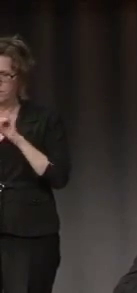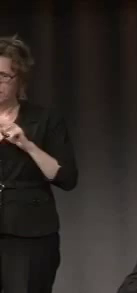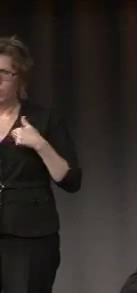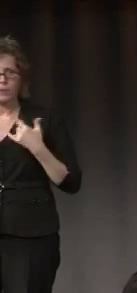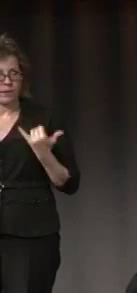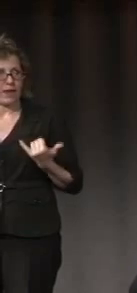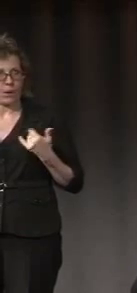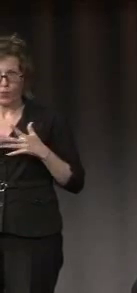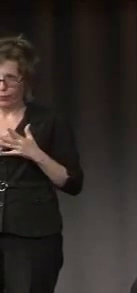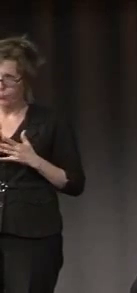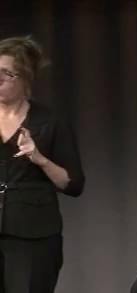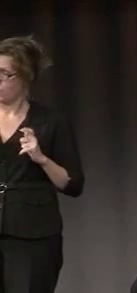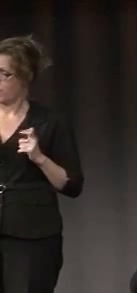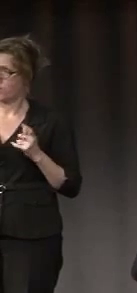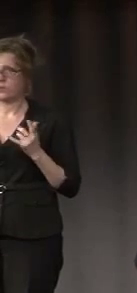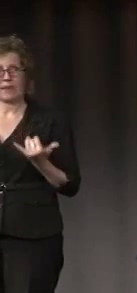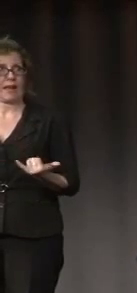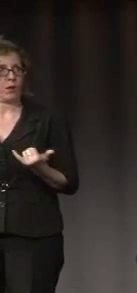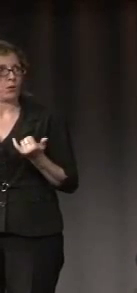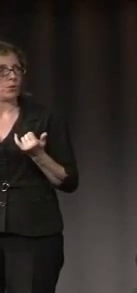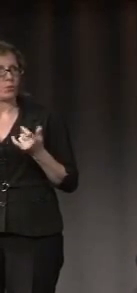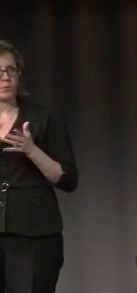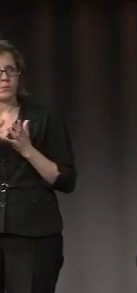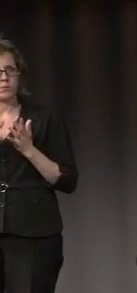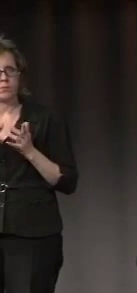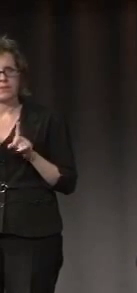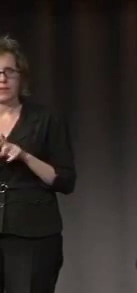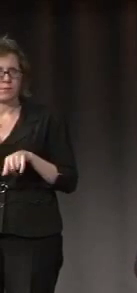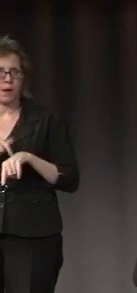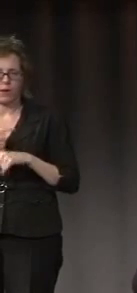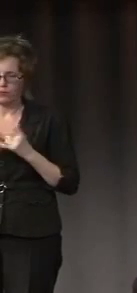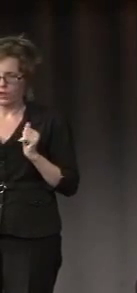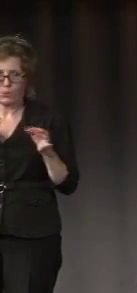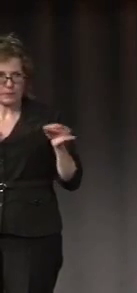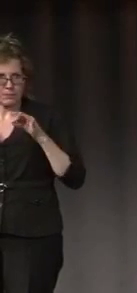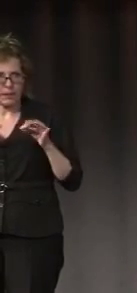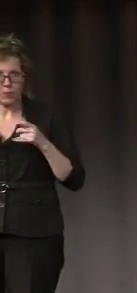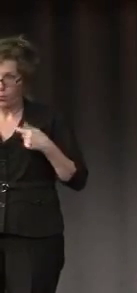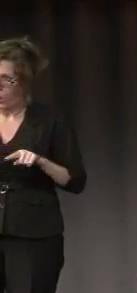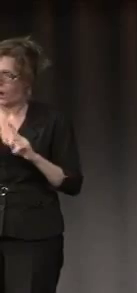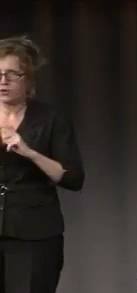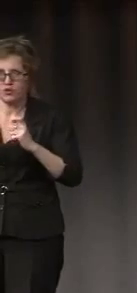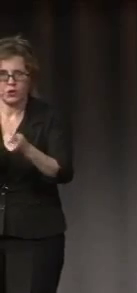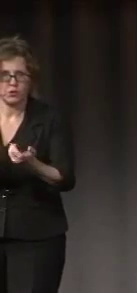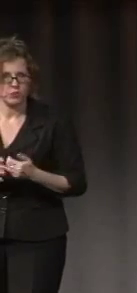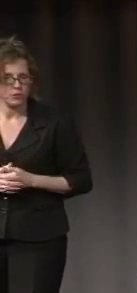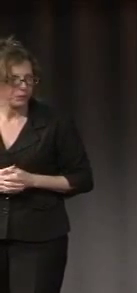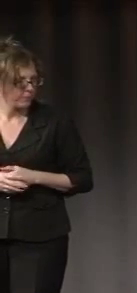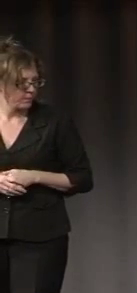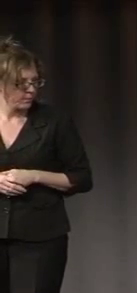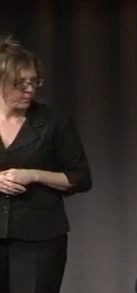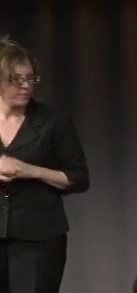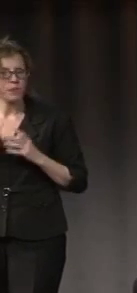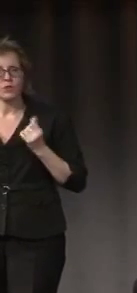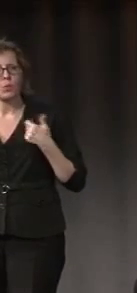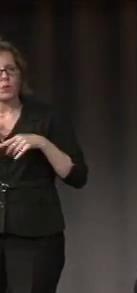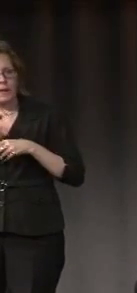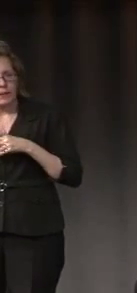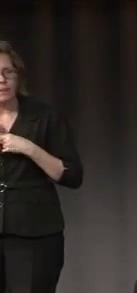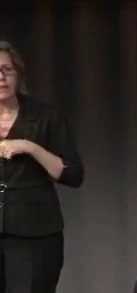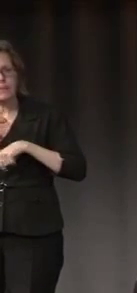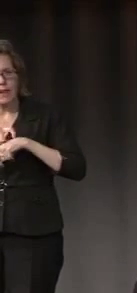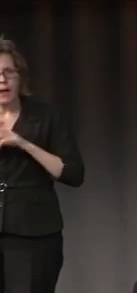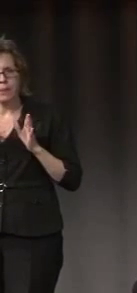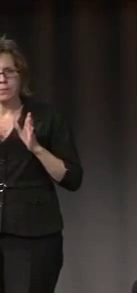experience. And Professor Conway showed that lots of features of color are actually time dimension and not